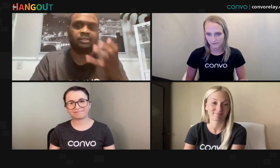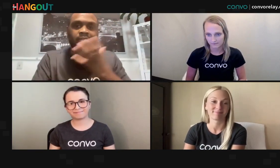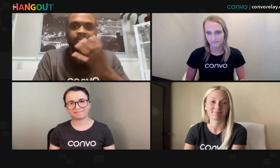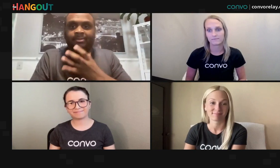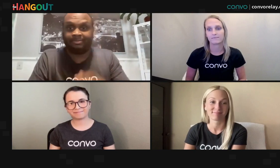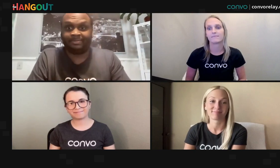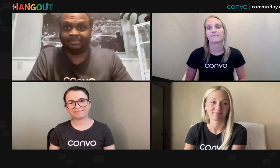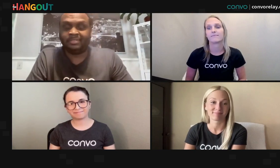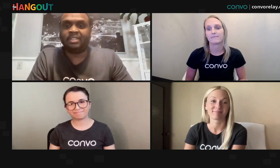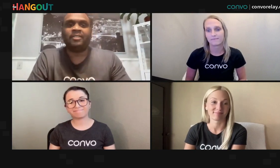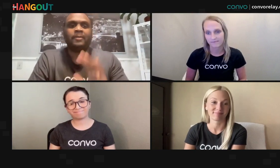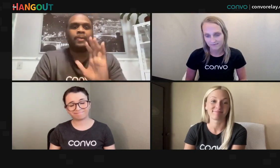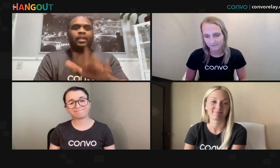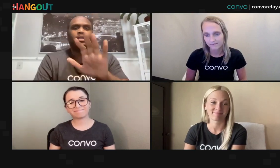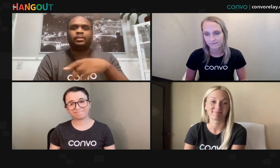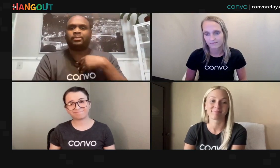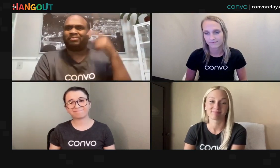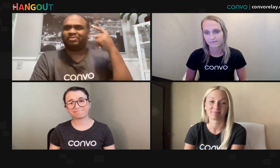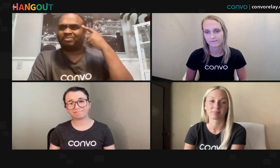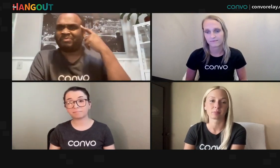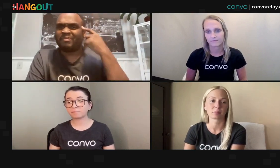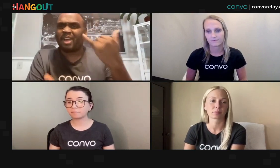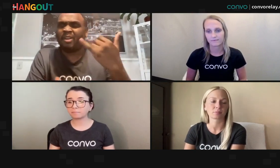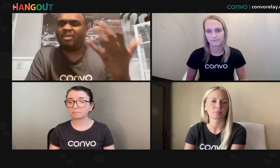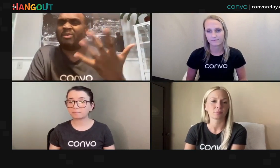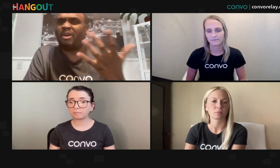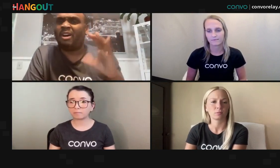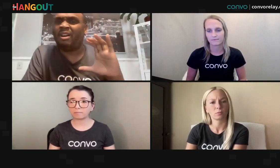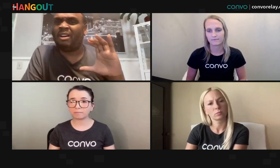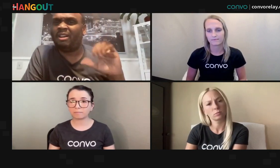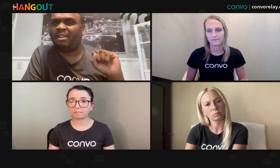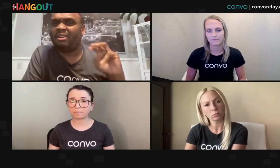both ways. And it's awesome.